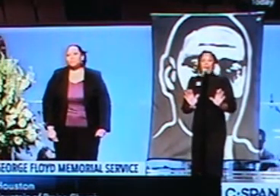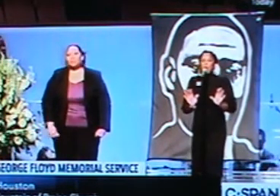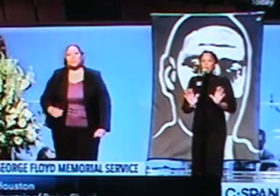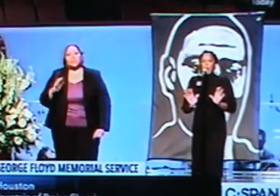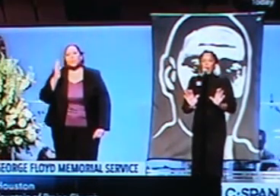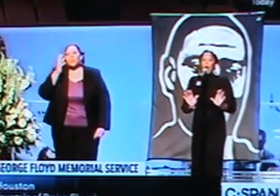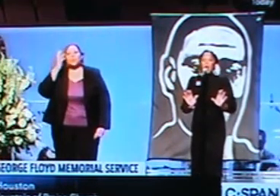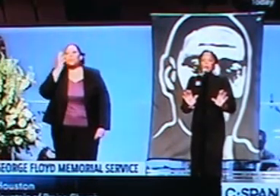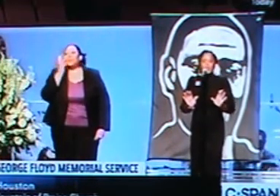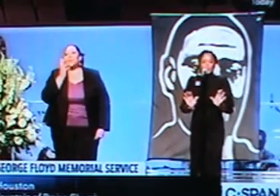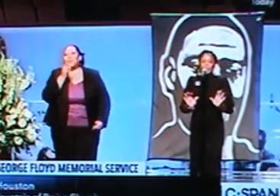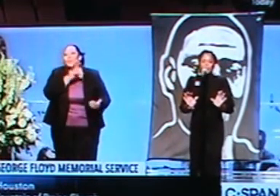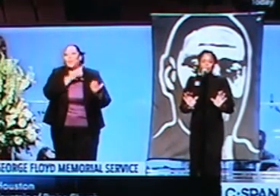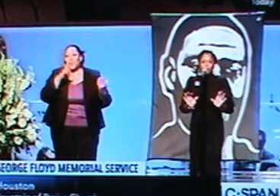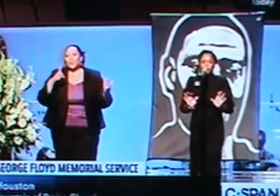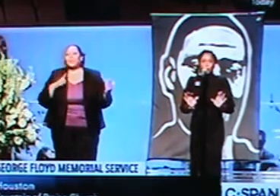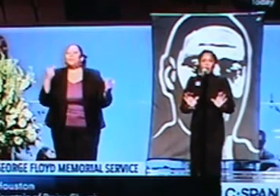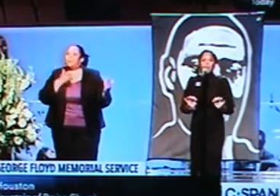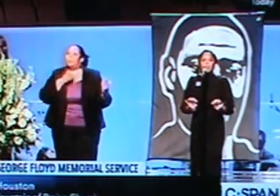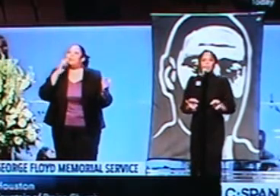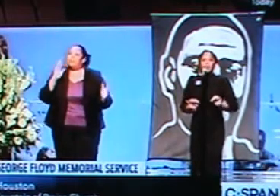praise. Oh Lord,